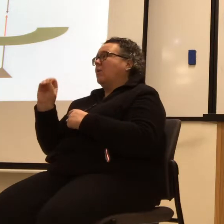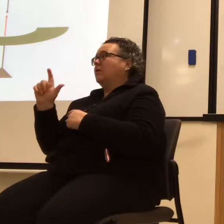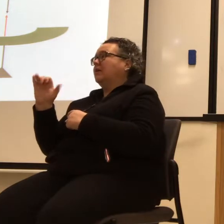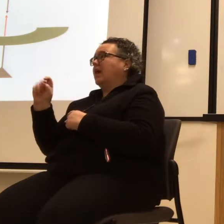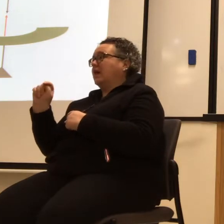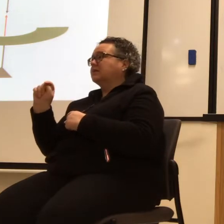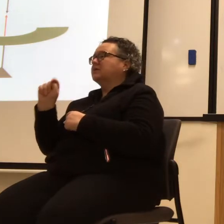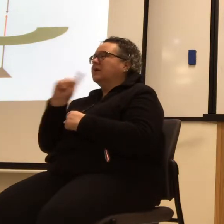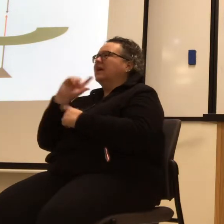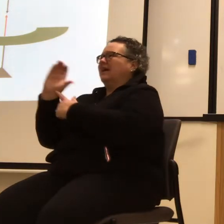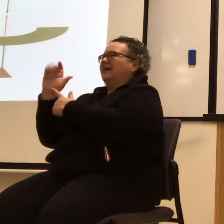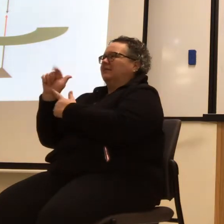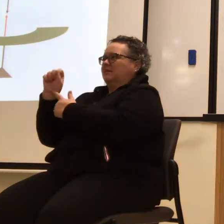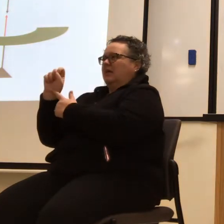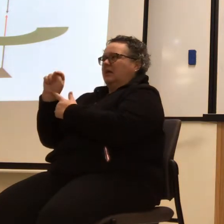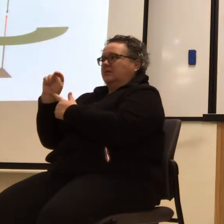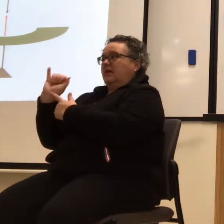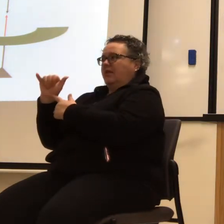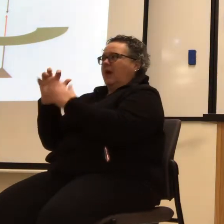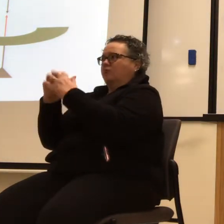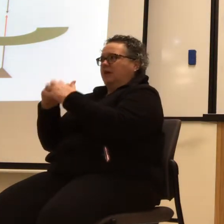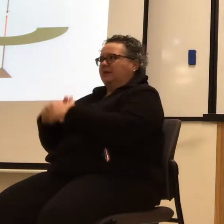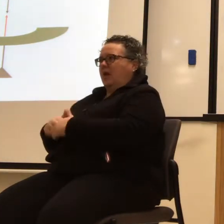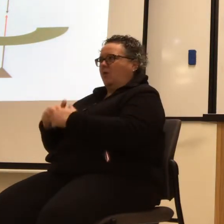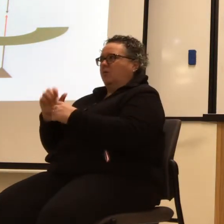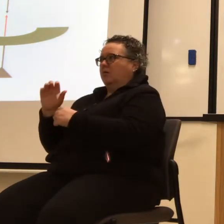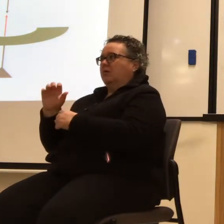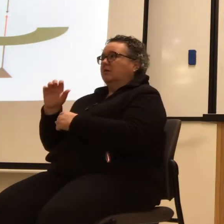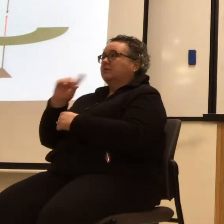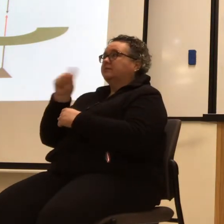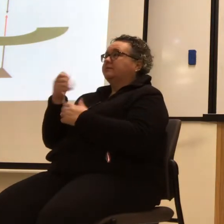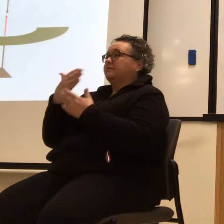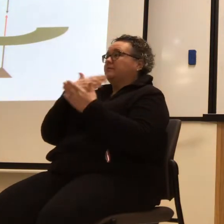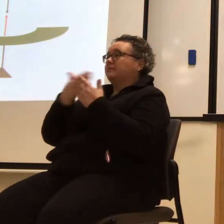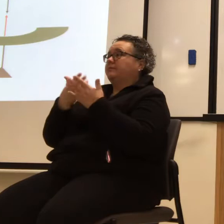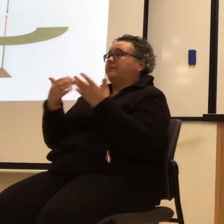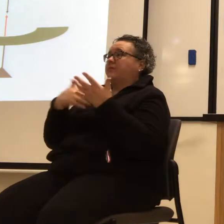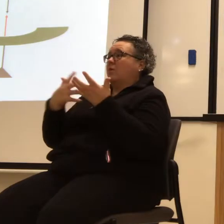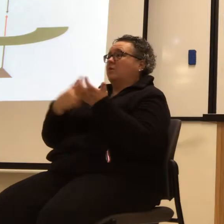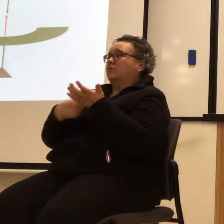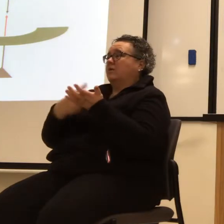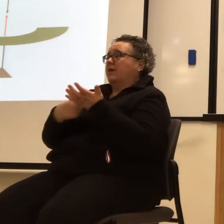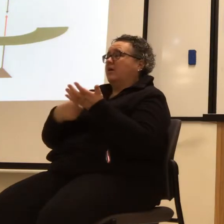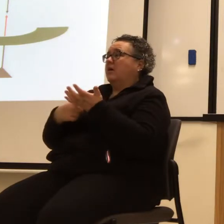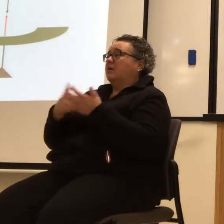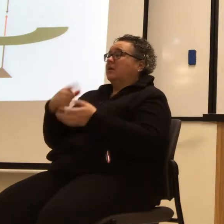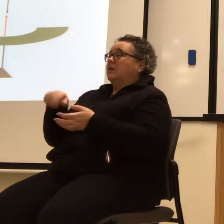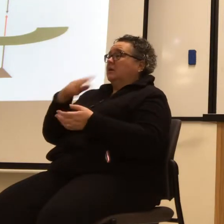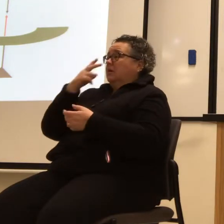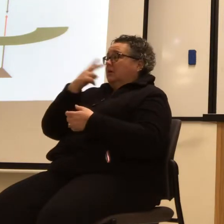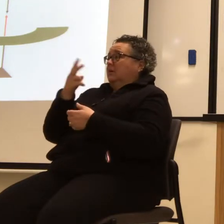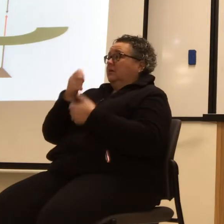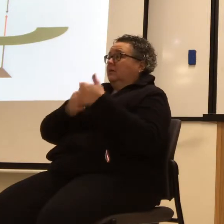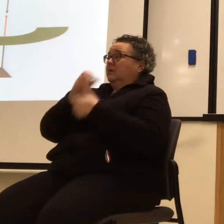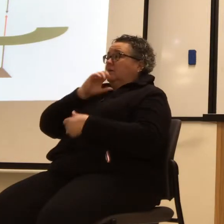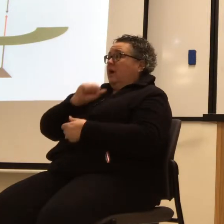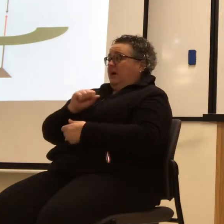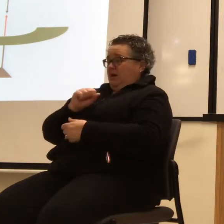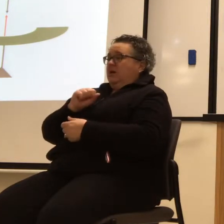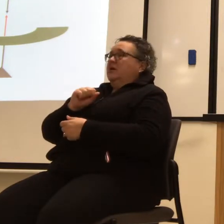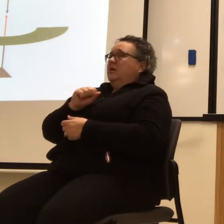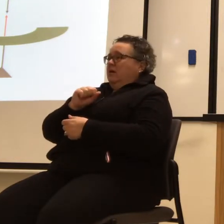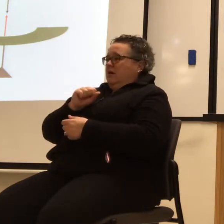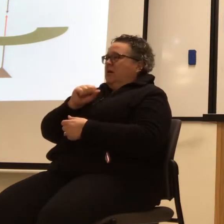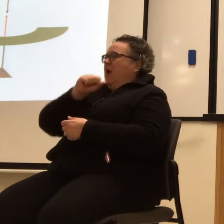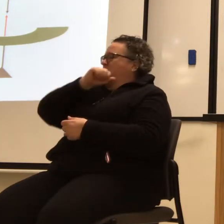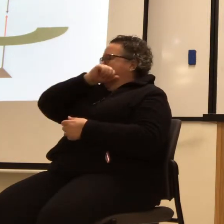Osteoclast. Once I break down from. There's other good things there I want to talk about. Did you hear at which age, what's